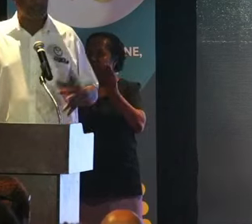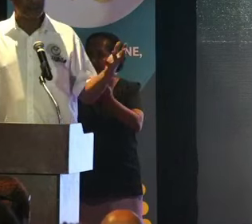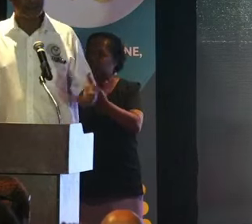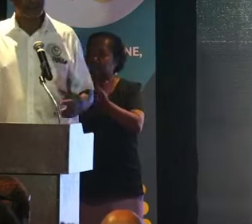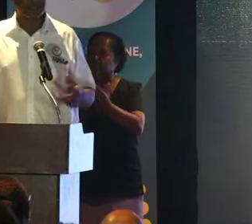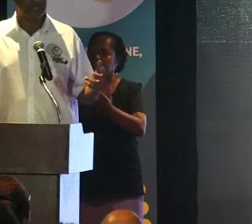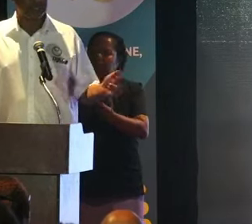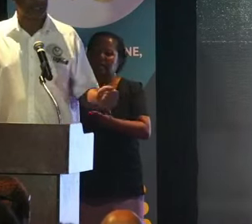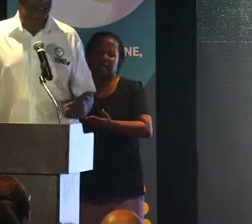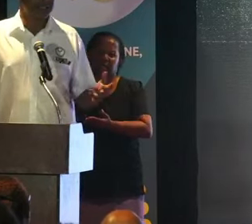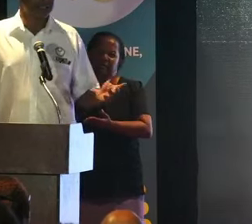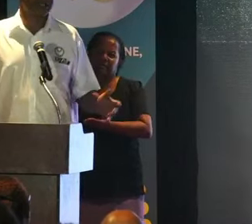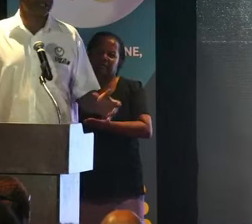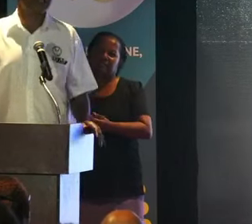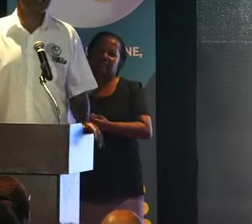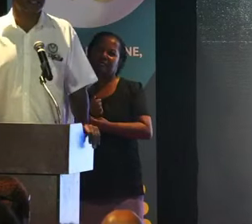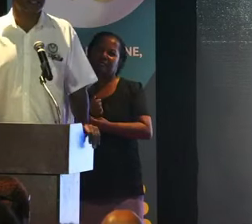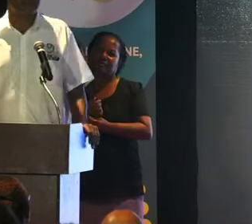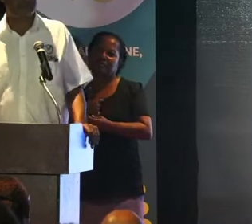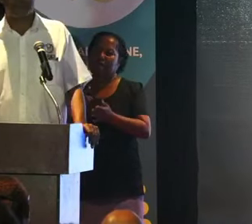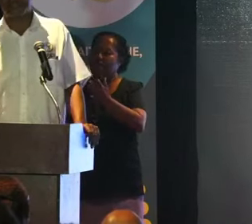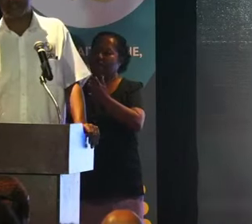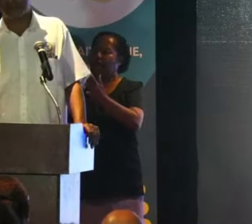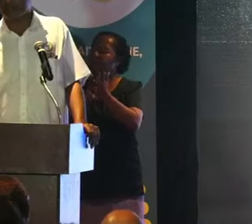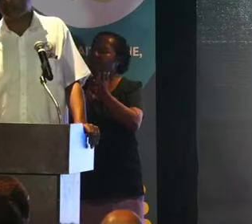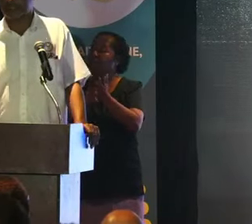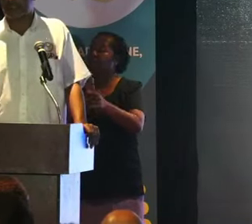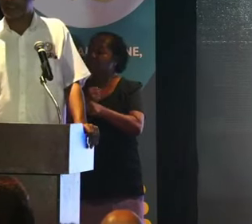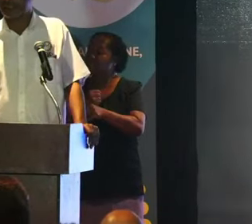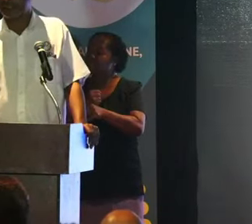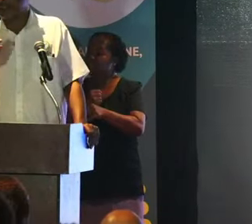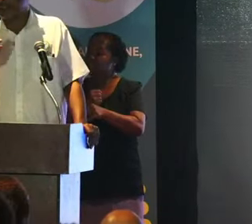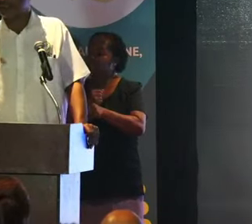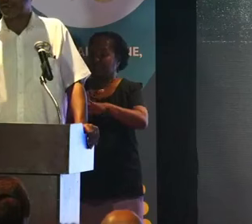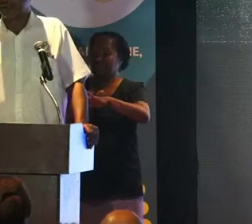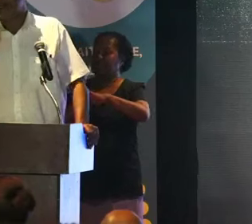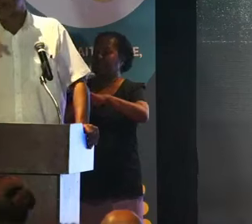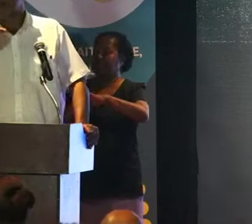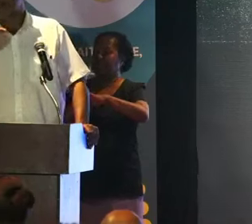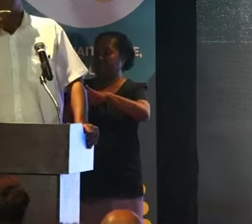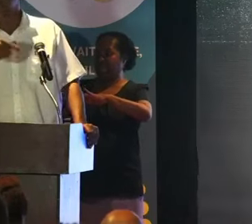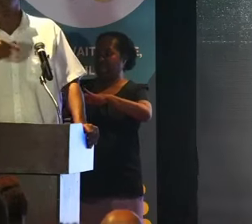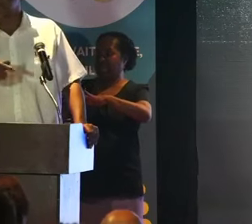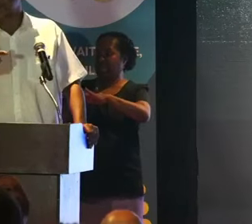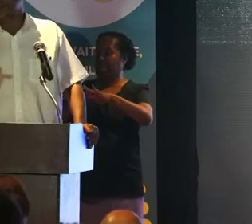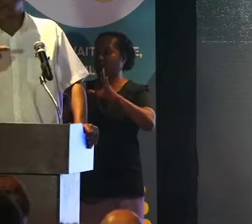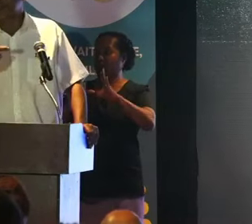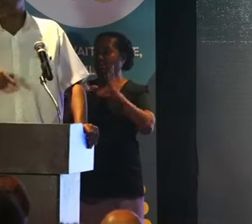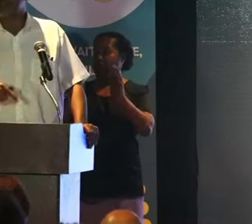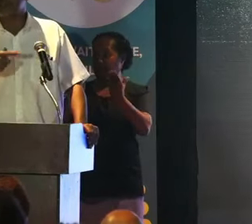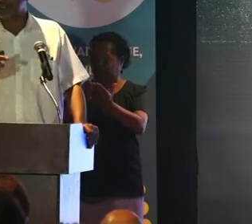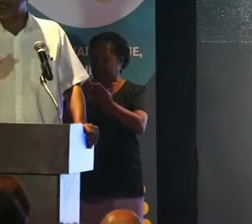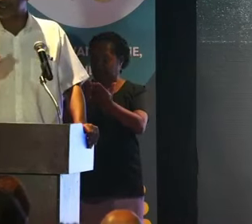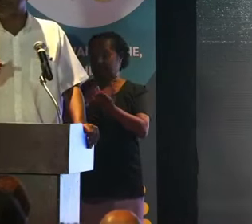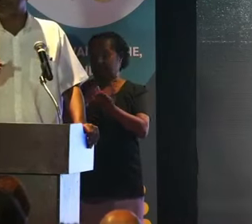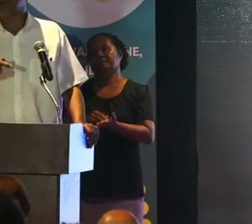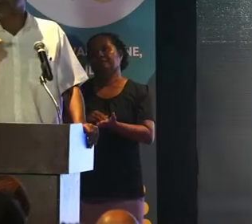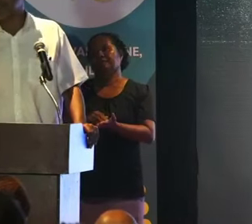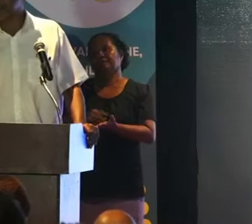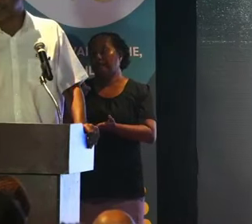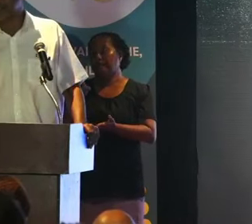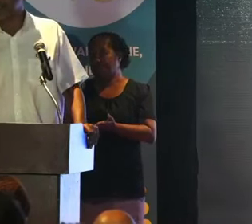Previously, we used to have the ILGs, incorporated land groups. That's a land group. But if you want that land